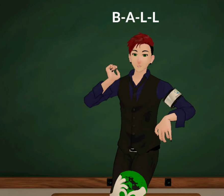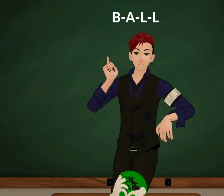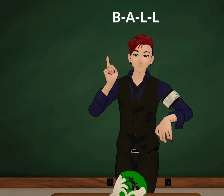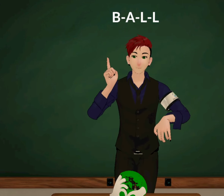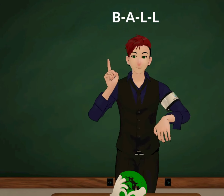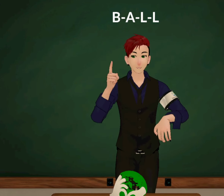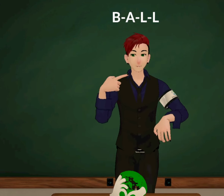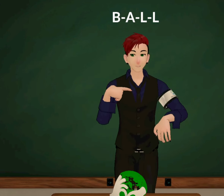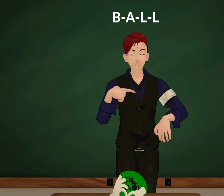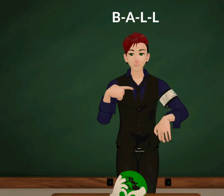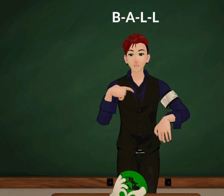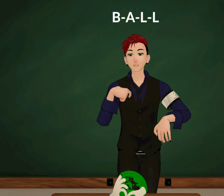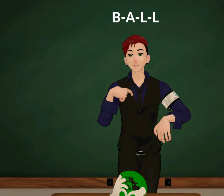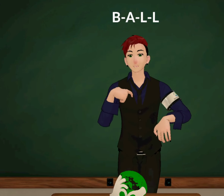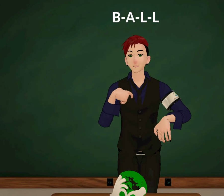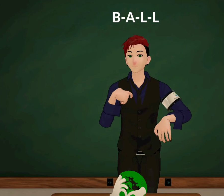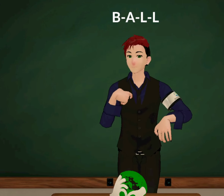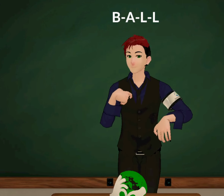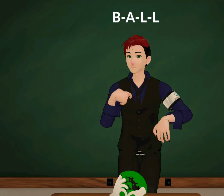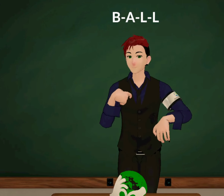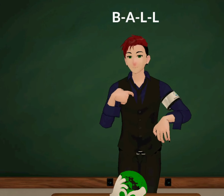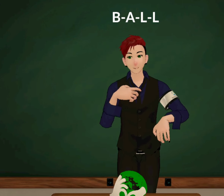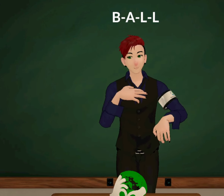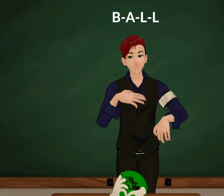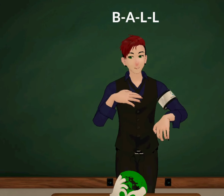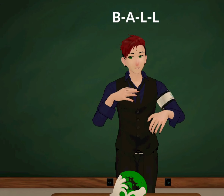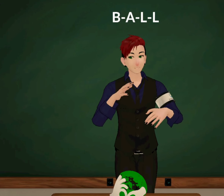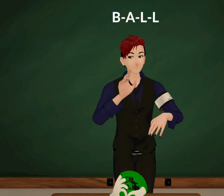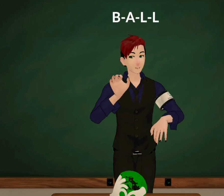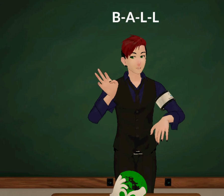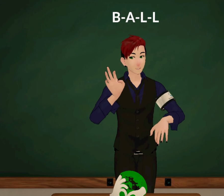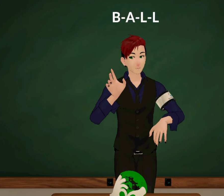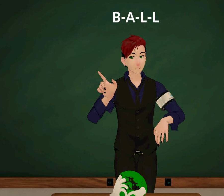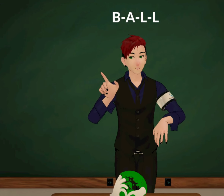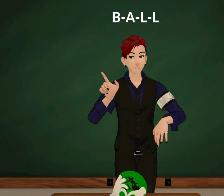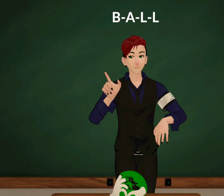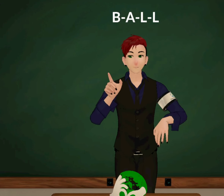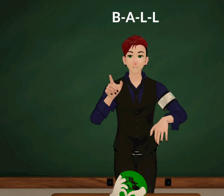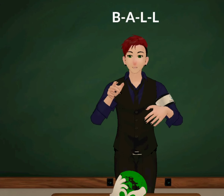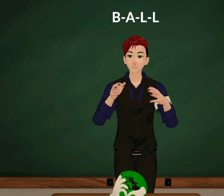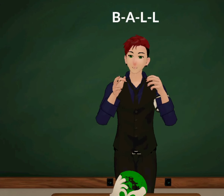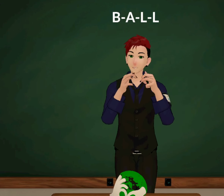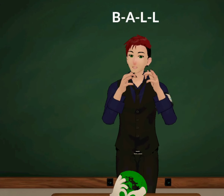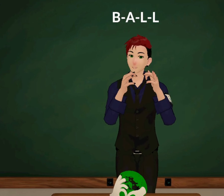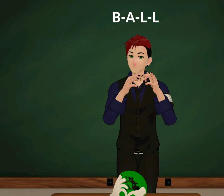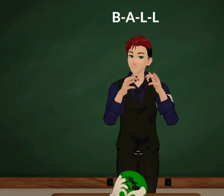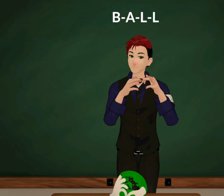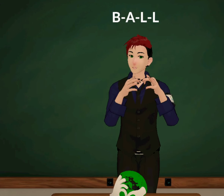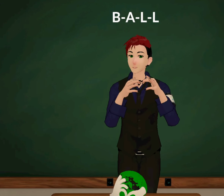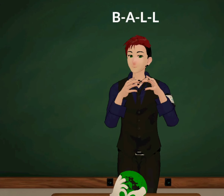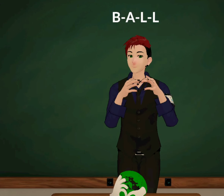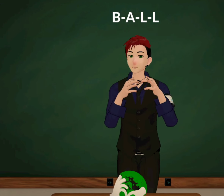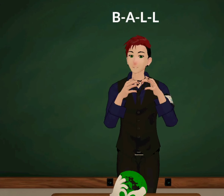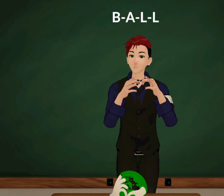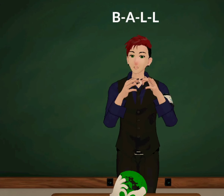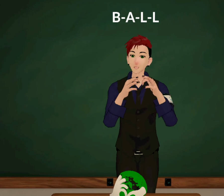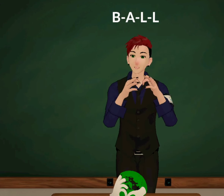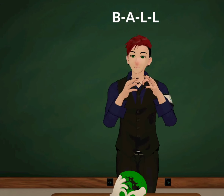Ball. This is the thing, I enjoy spelling ball as opposed to signing ball. I don't know why,